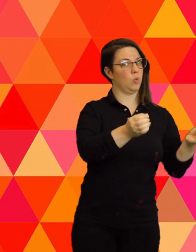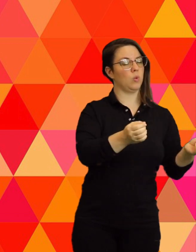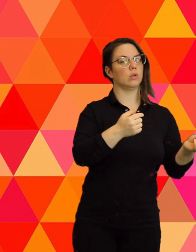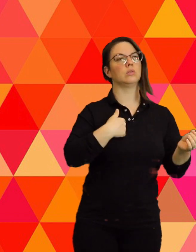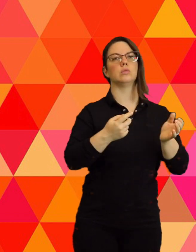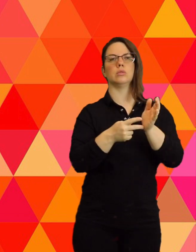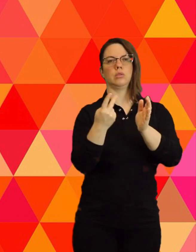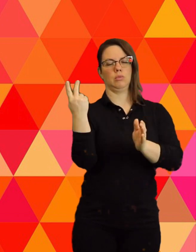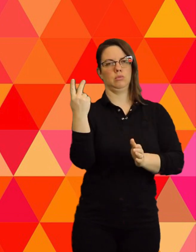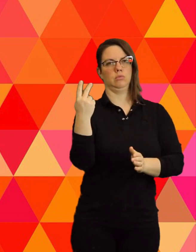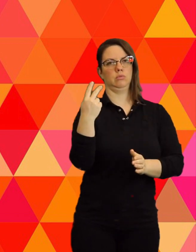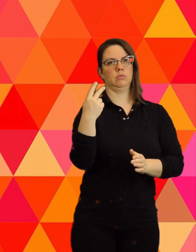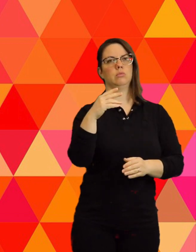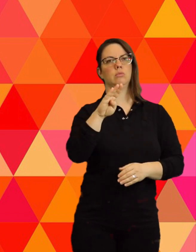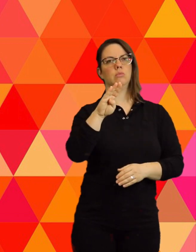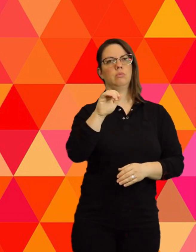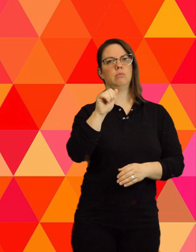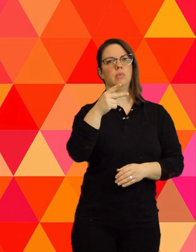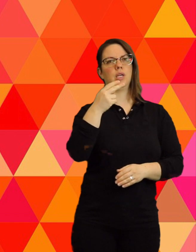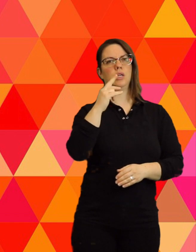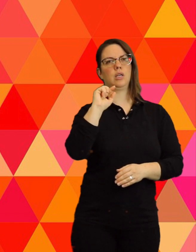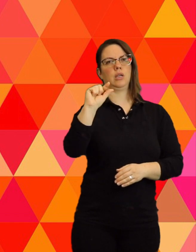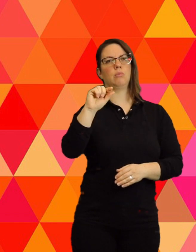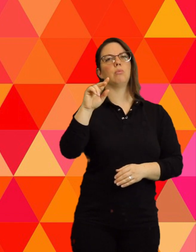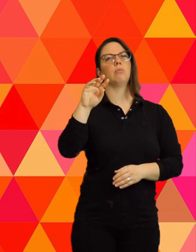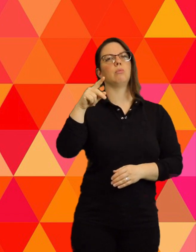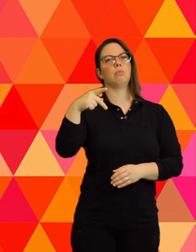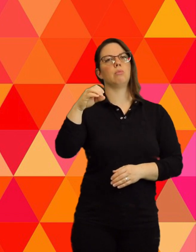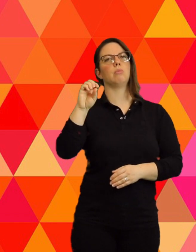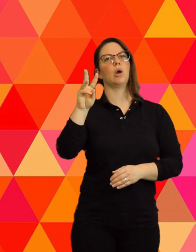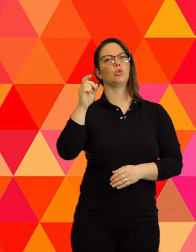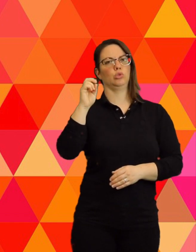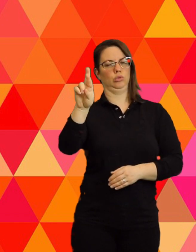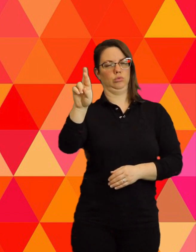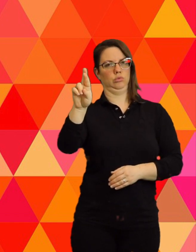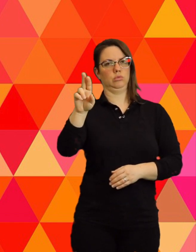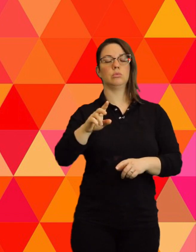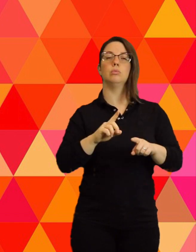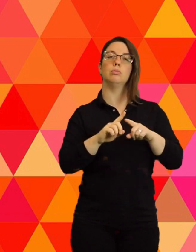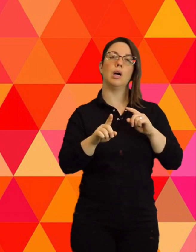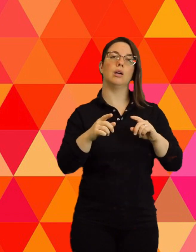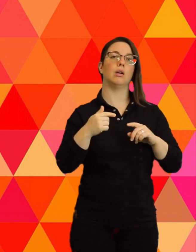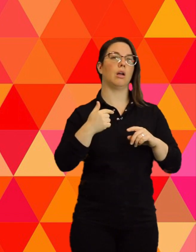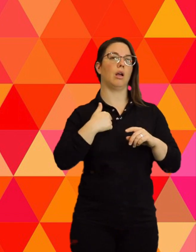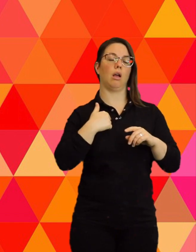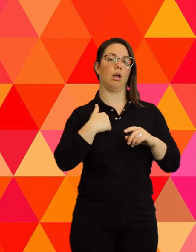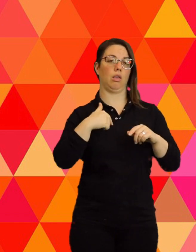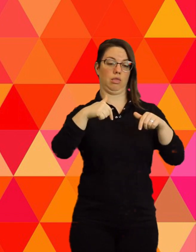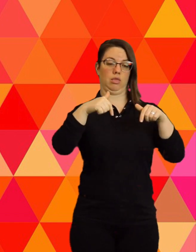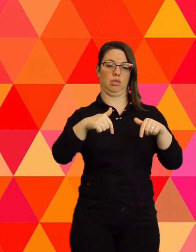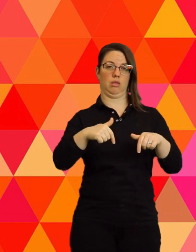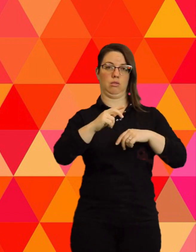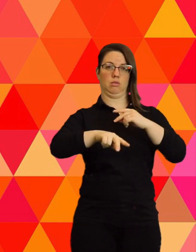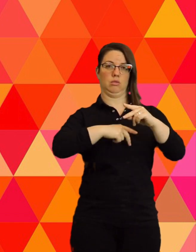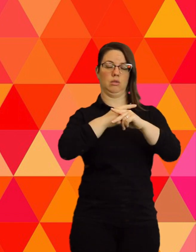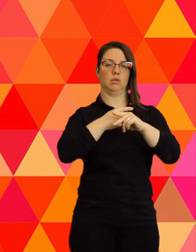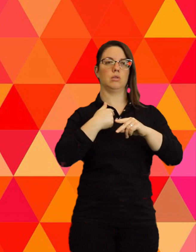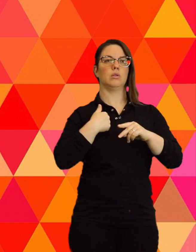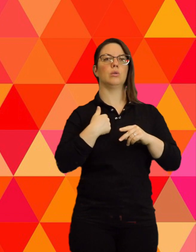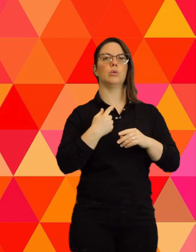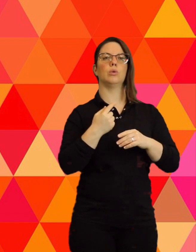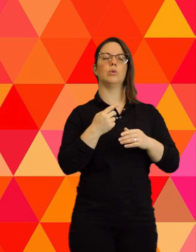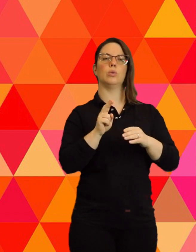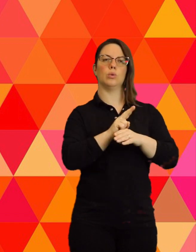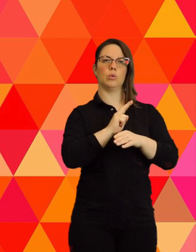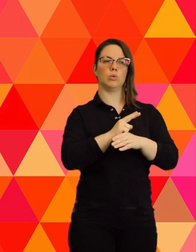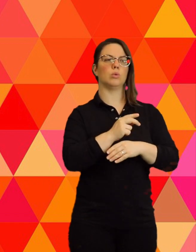this recipe, because we're going to use a tiny bit of yeast, I just use 1 thing of baking powder, 1 scoop. And then, yeah, if you don't